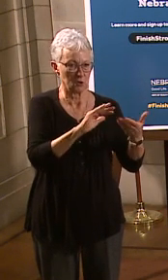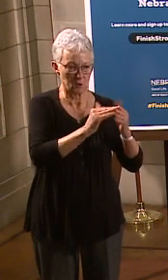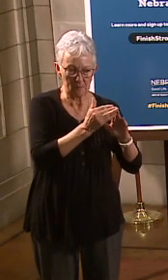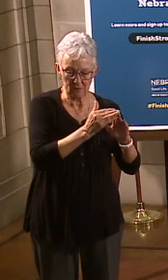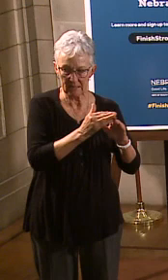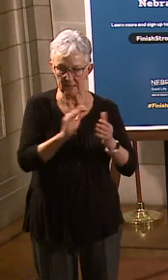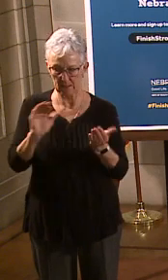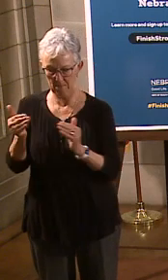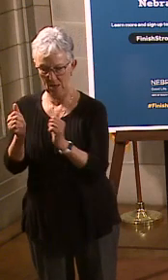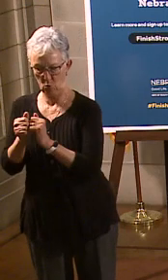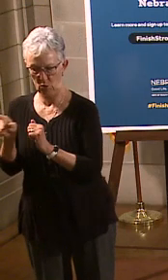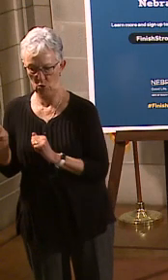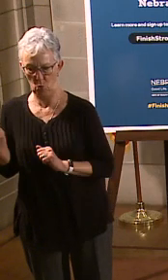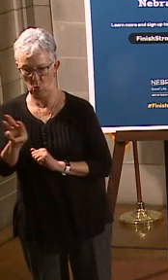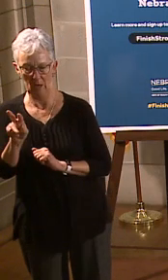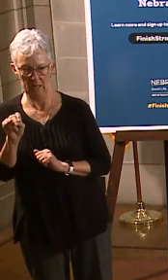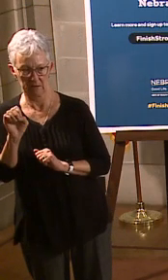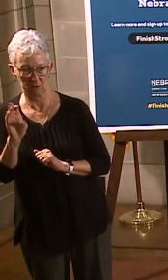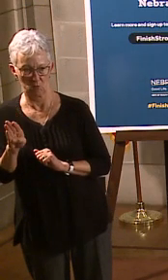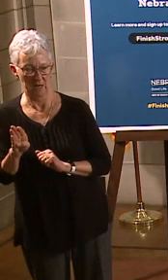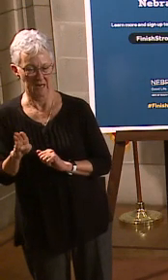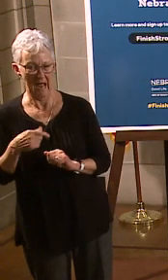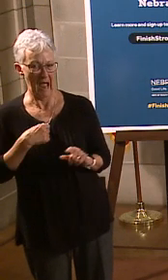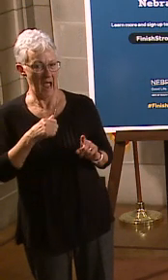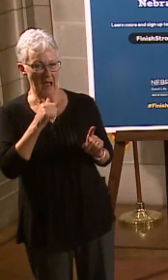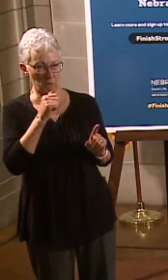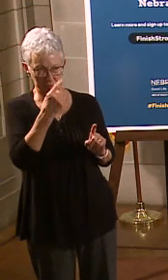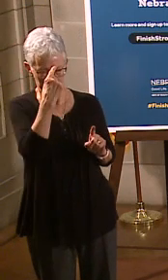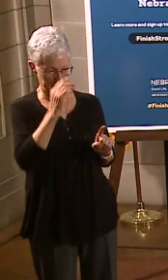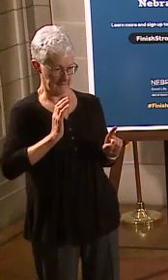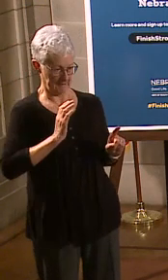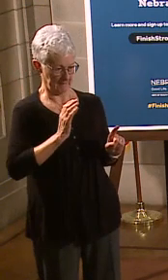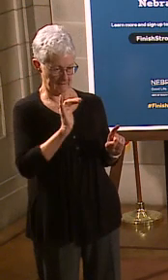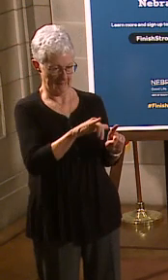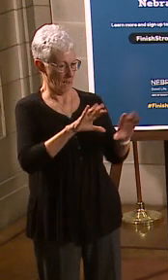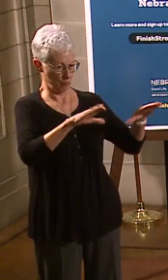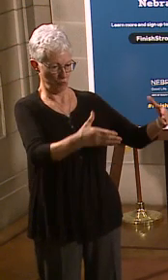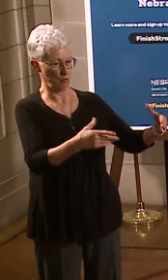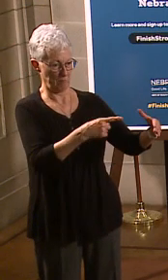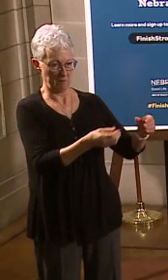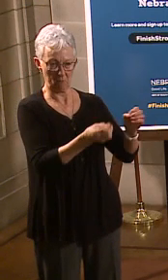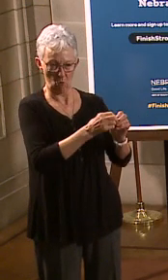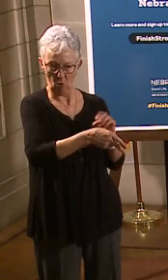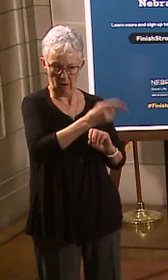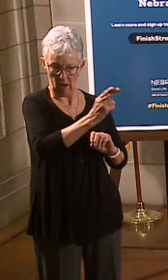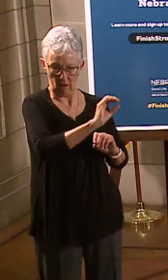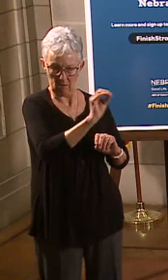improve upon with the town halls that we are doing. You know, as the governor said, we're also doing